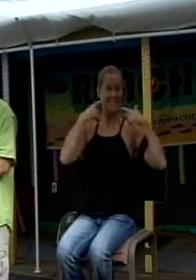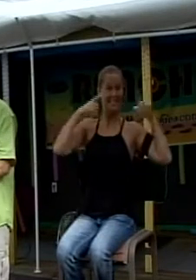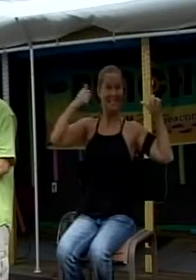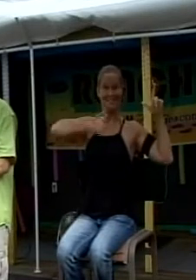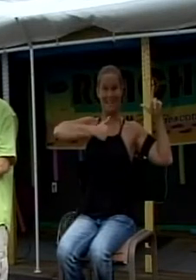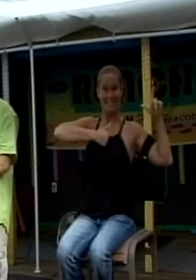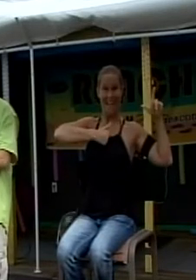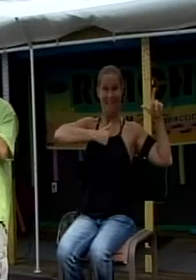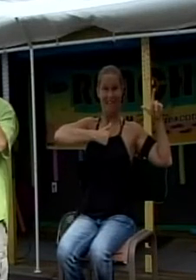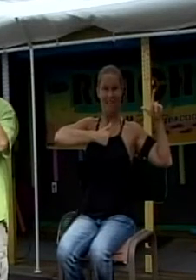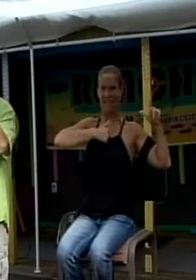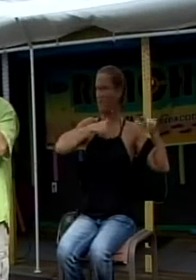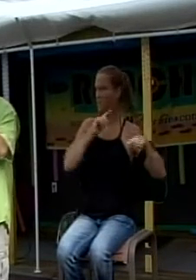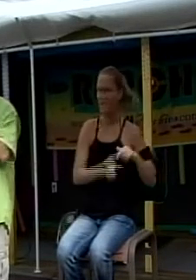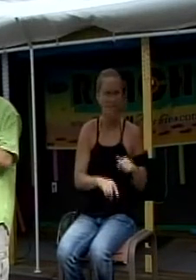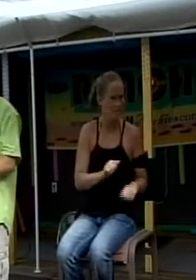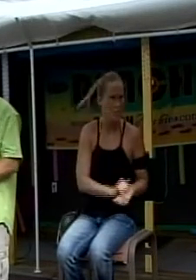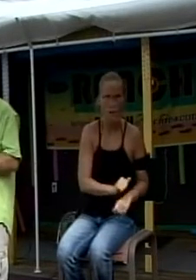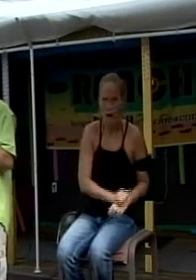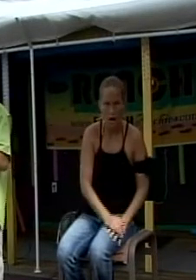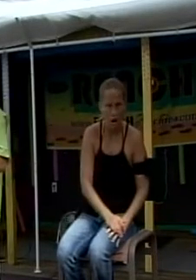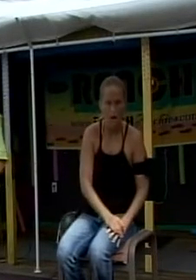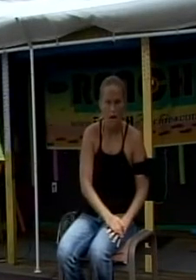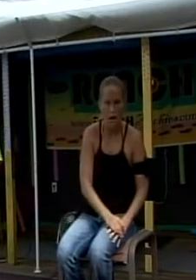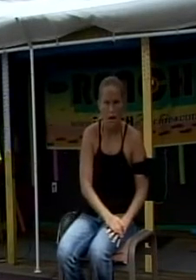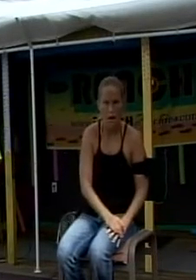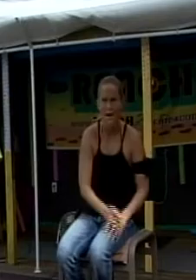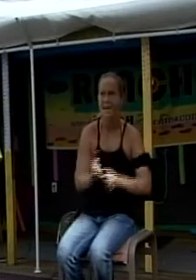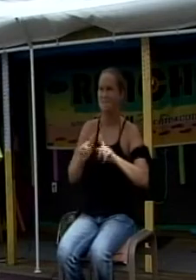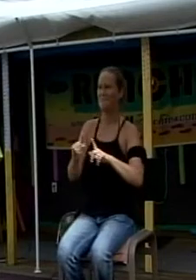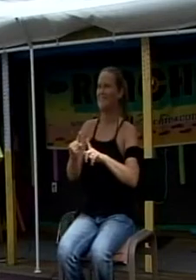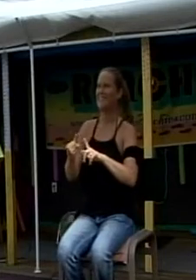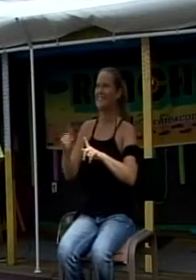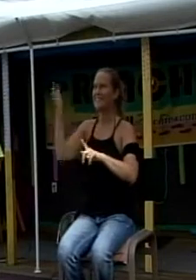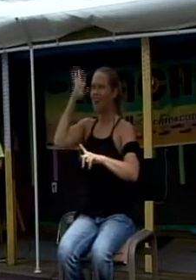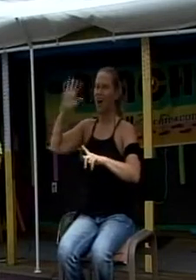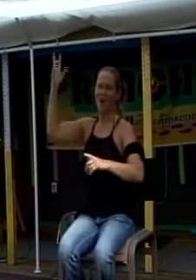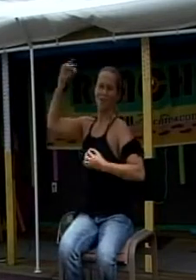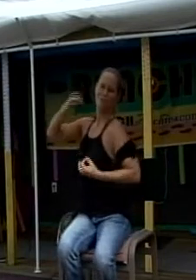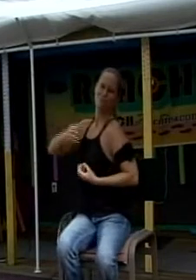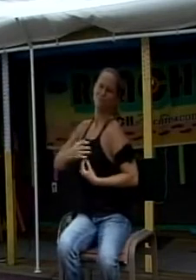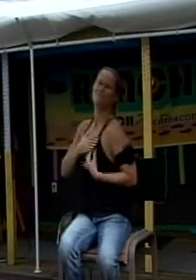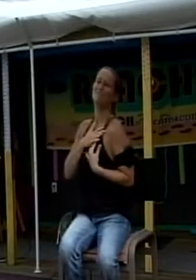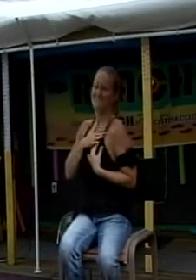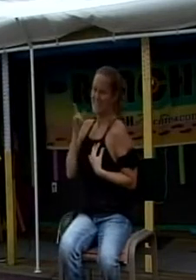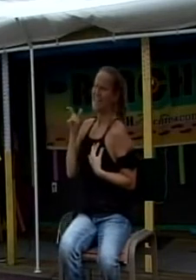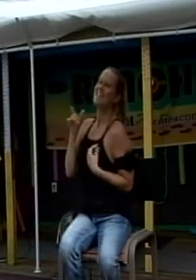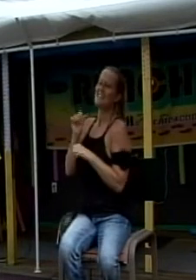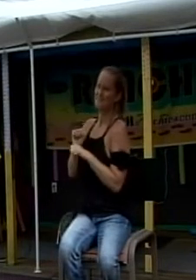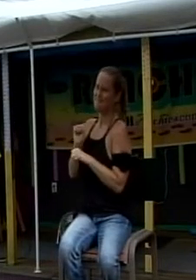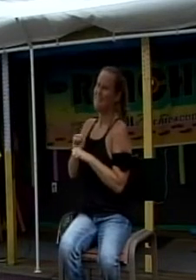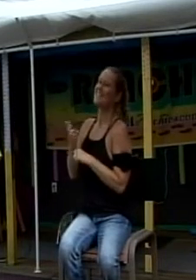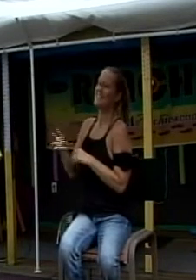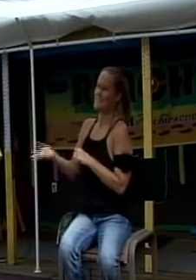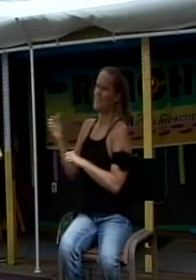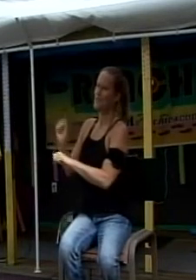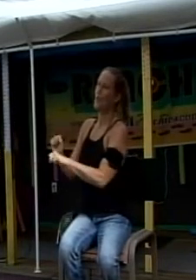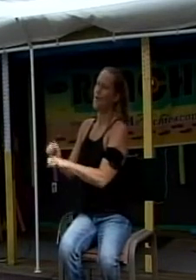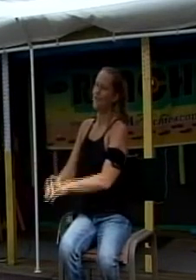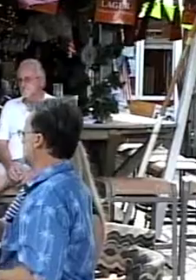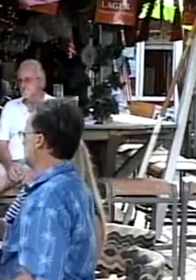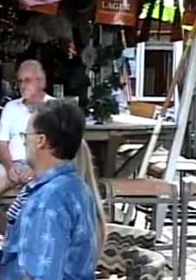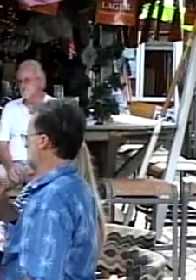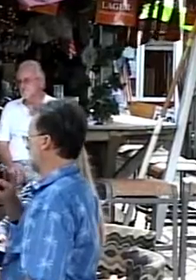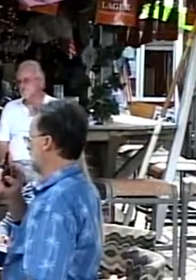it work. It's the Spirit. It's his Spirit alive today. This Jesus God, he goes on,